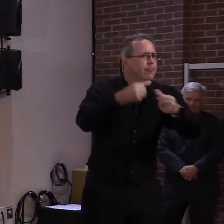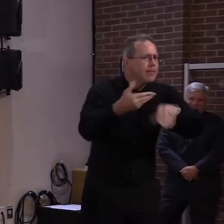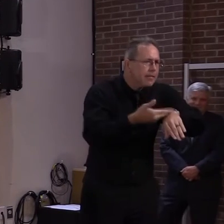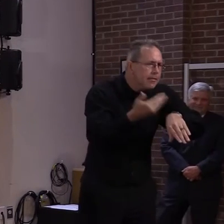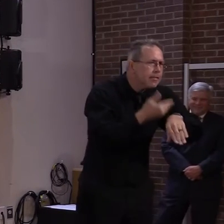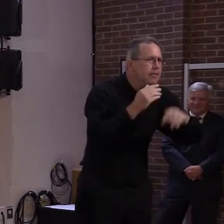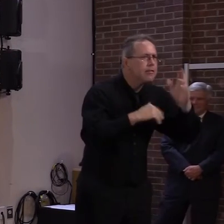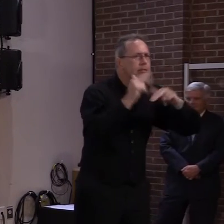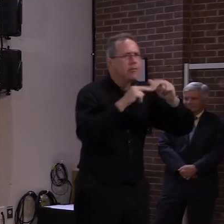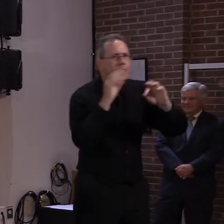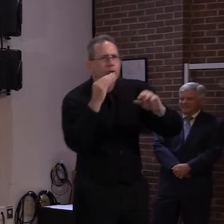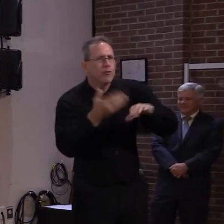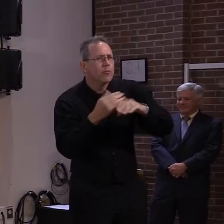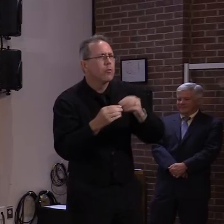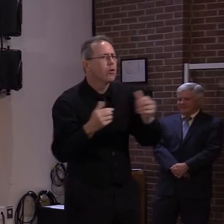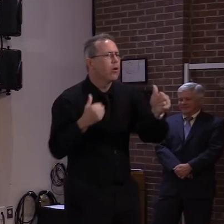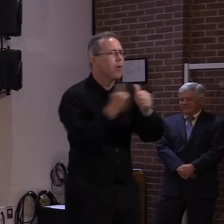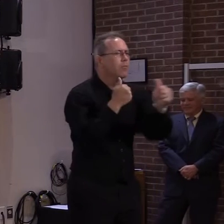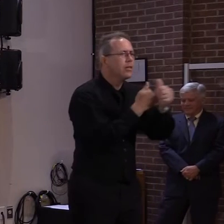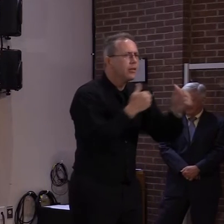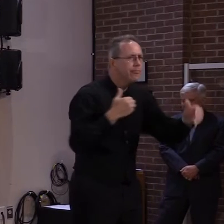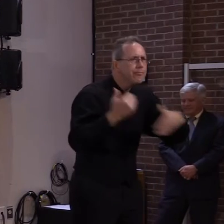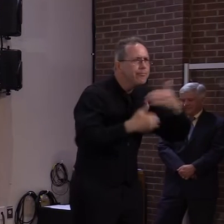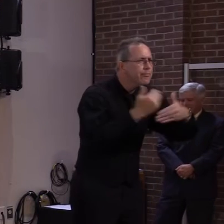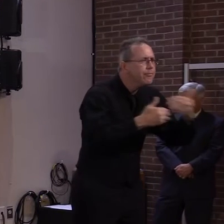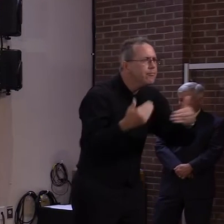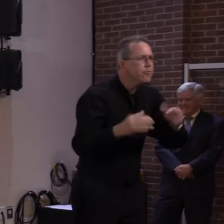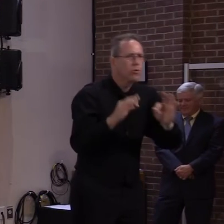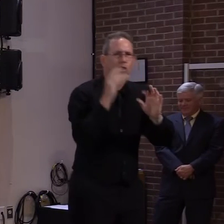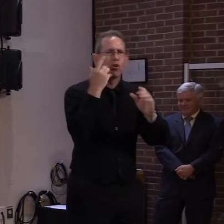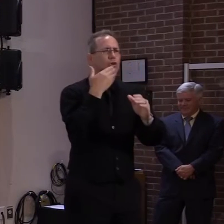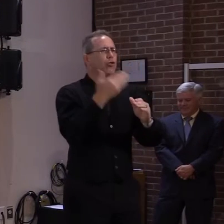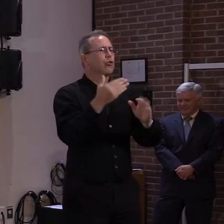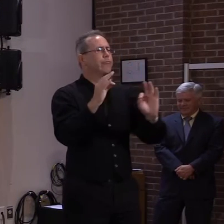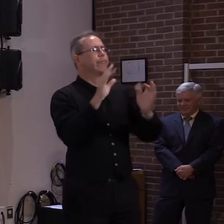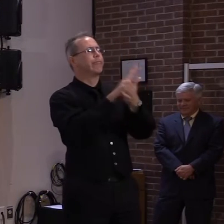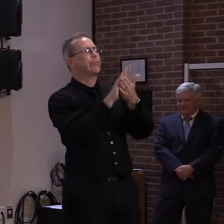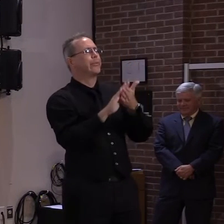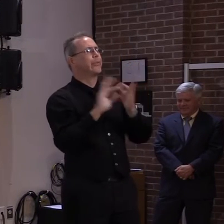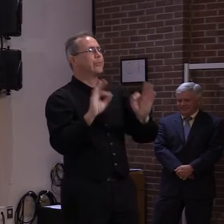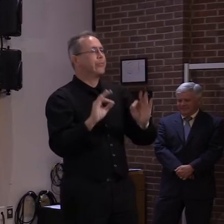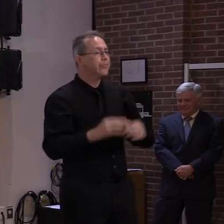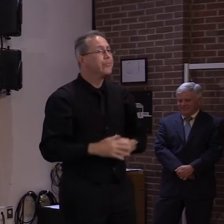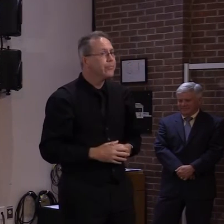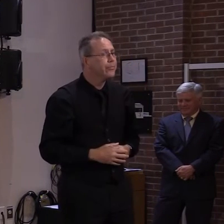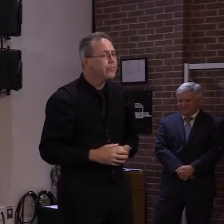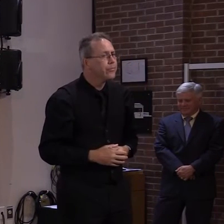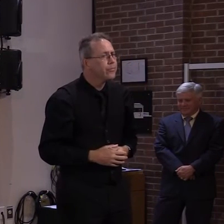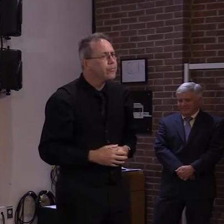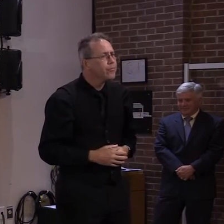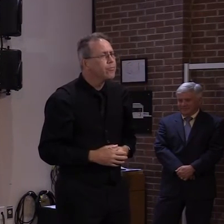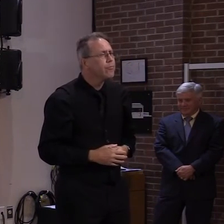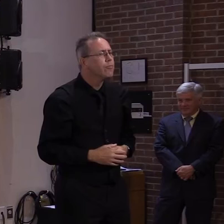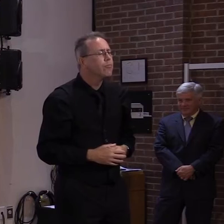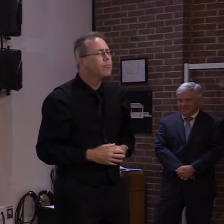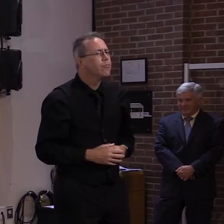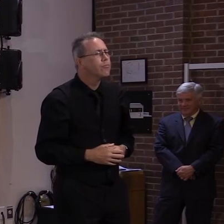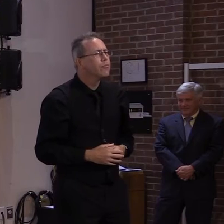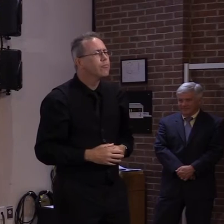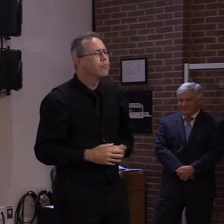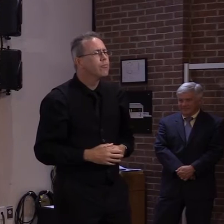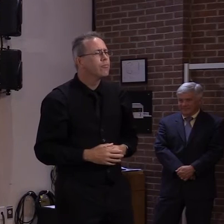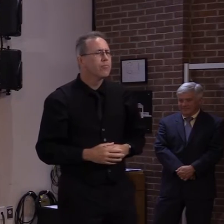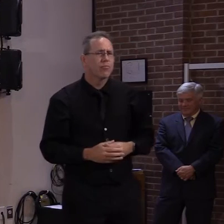become decent and habitable. But if you send me where that information